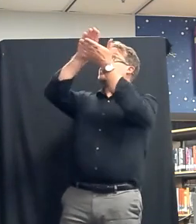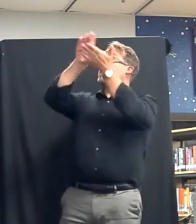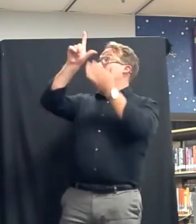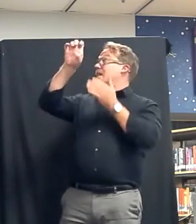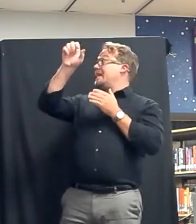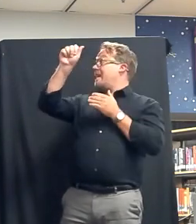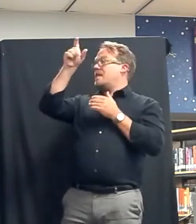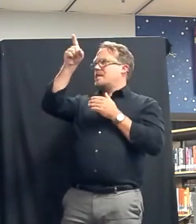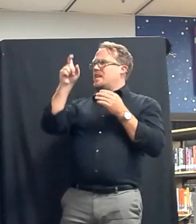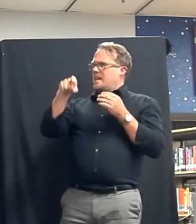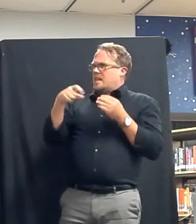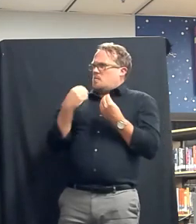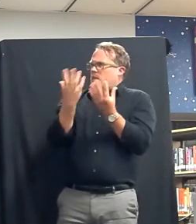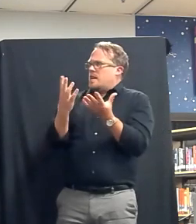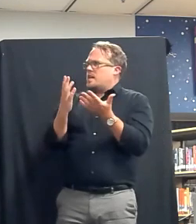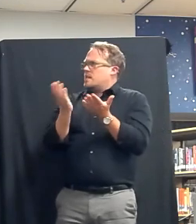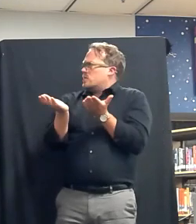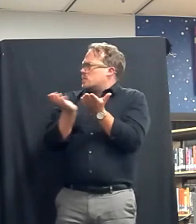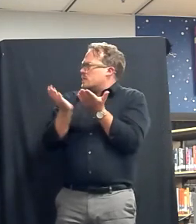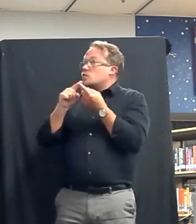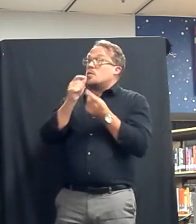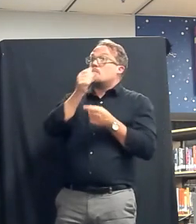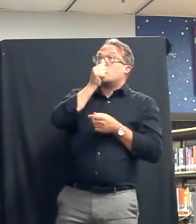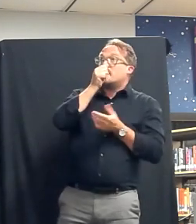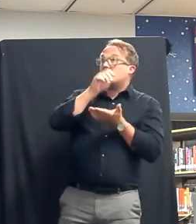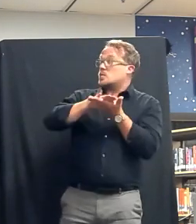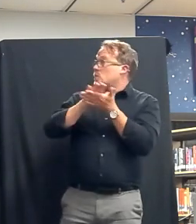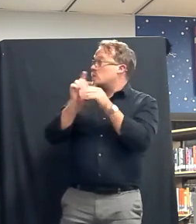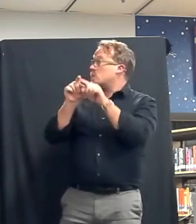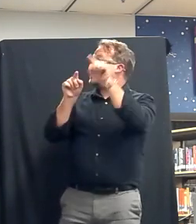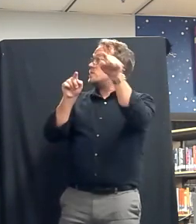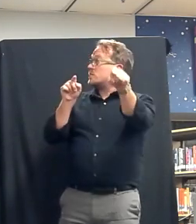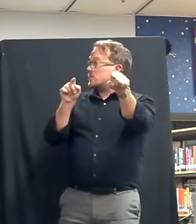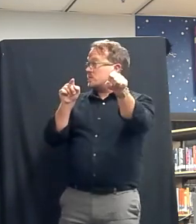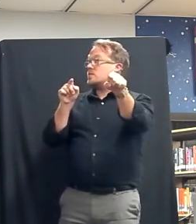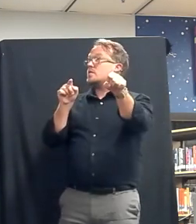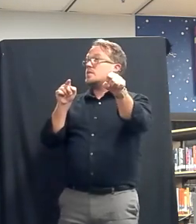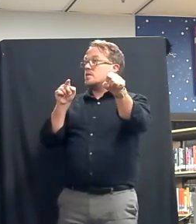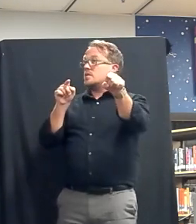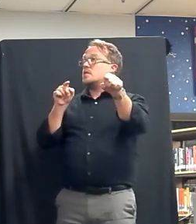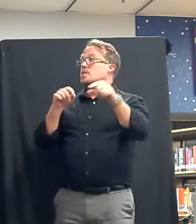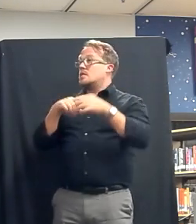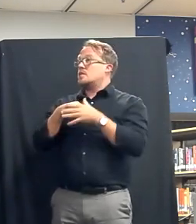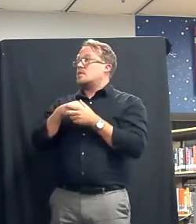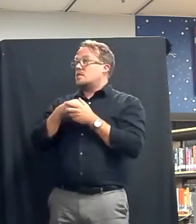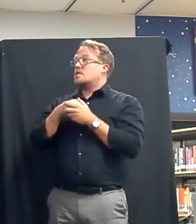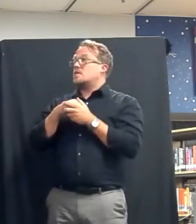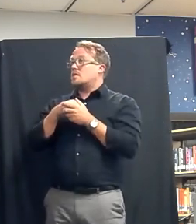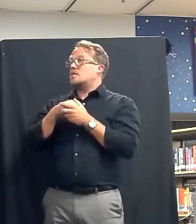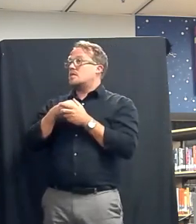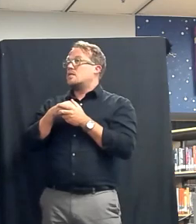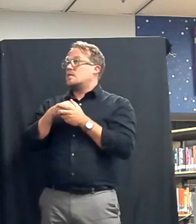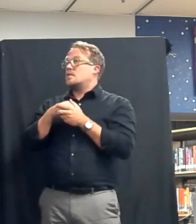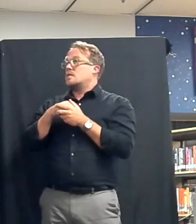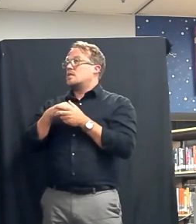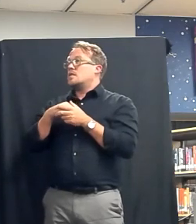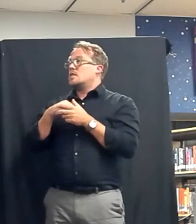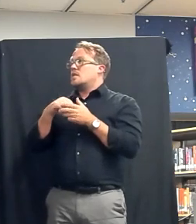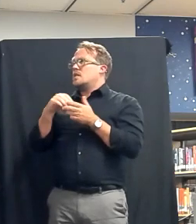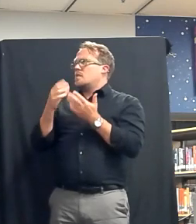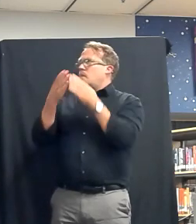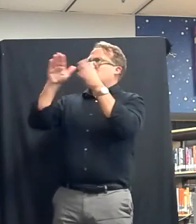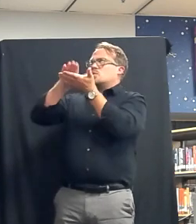had to provide services to the private schools. And because, you know, they had so much